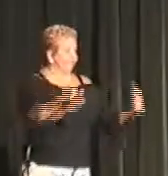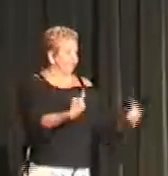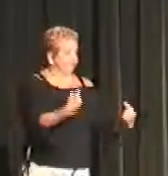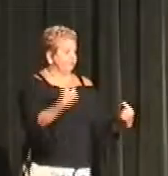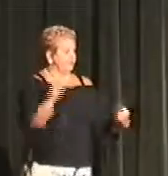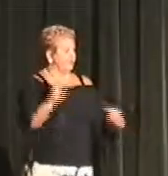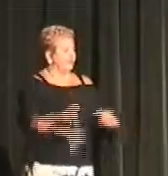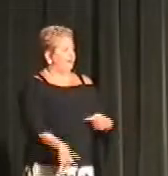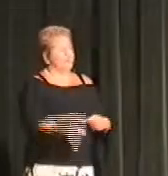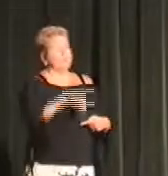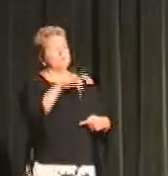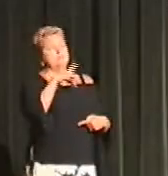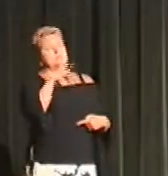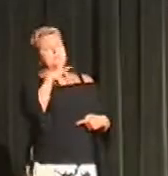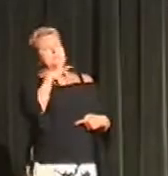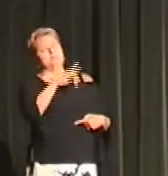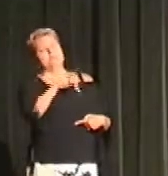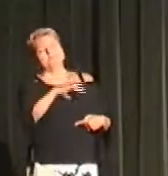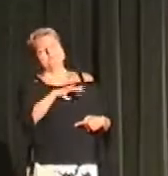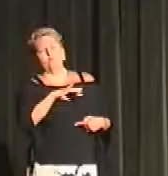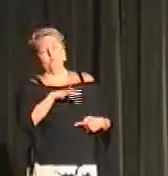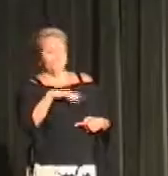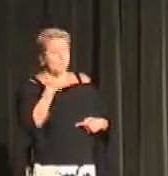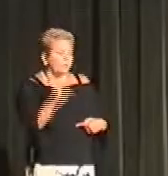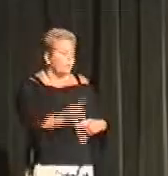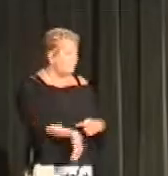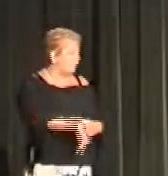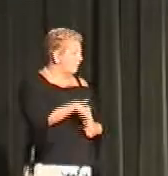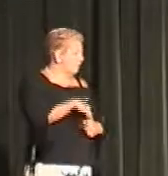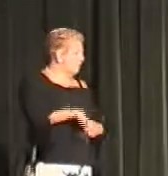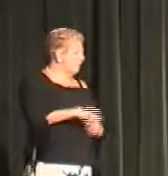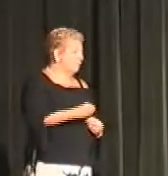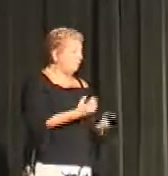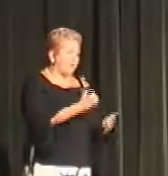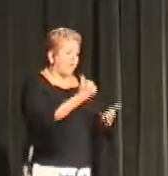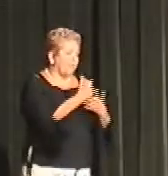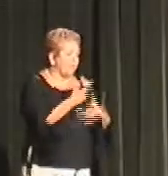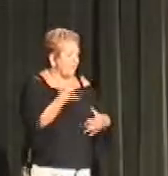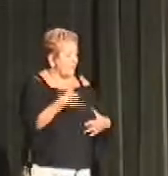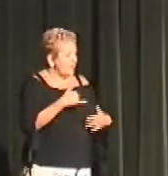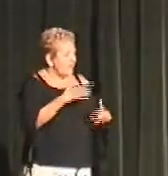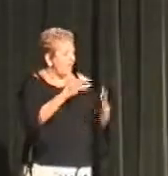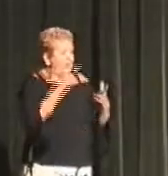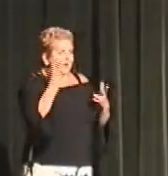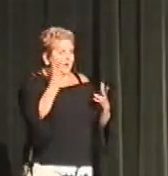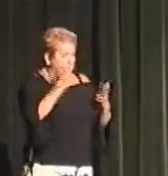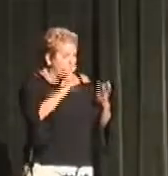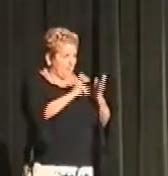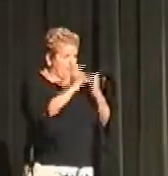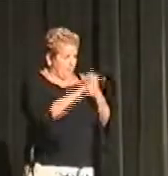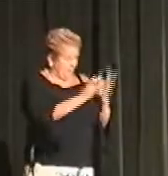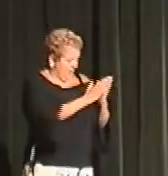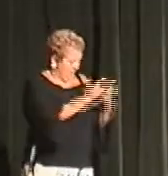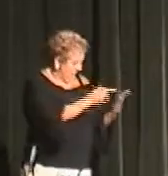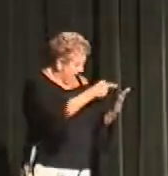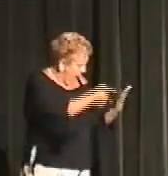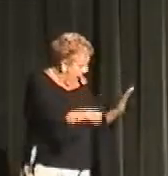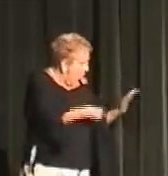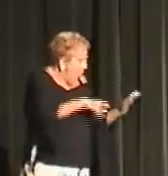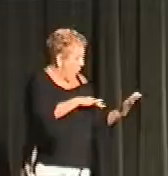was just so special when I got the program and saw that those guys were going to be here. I got